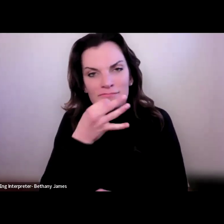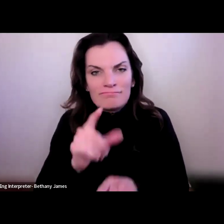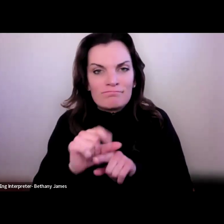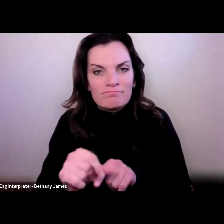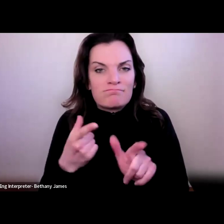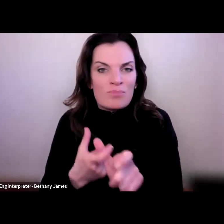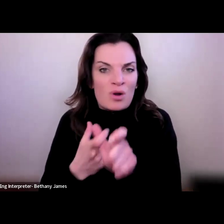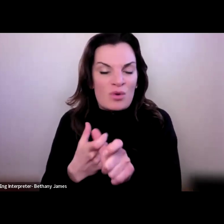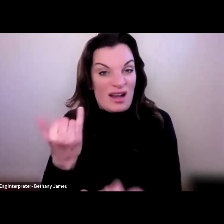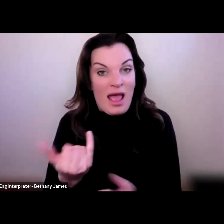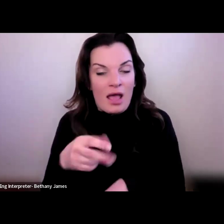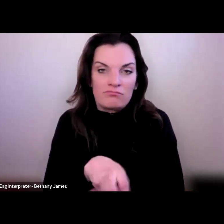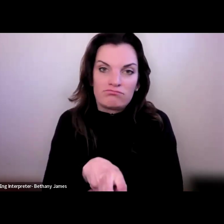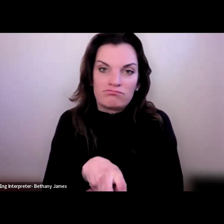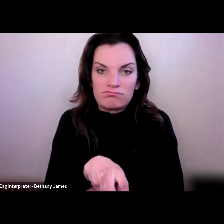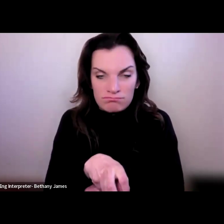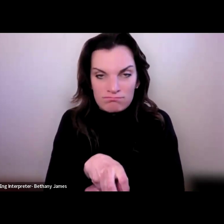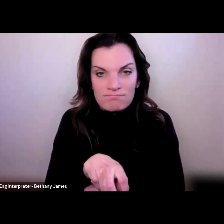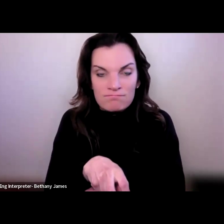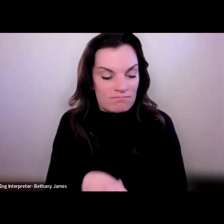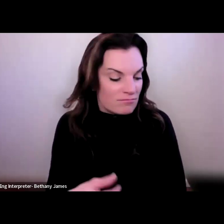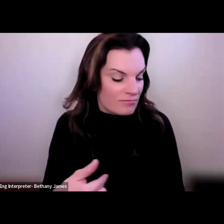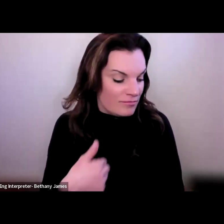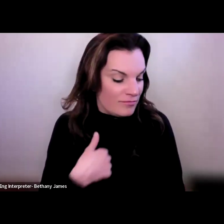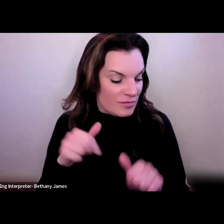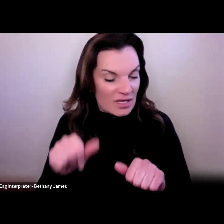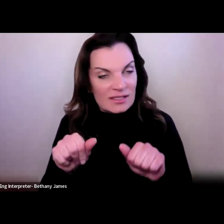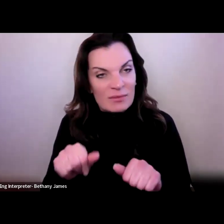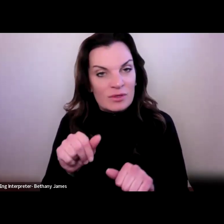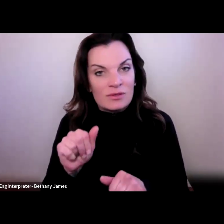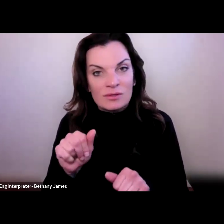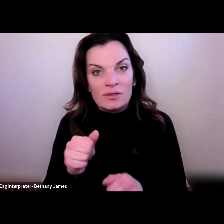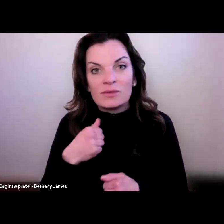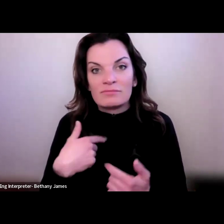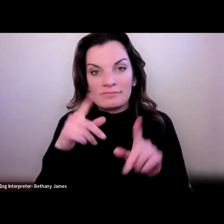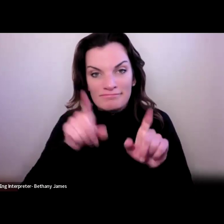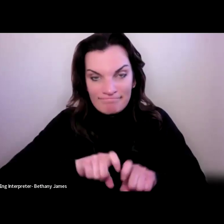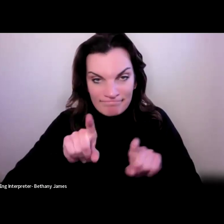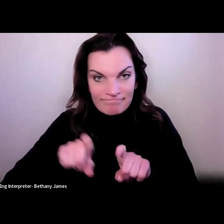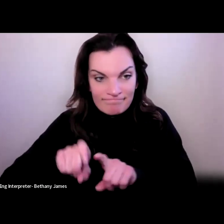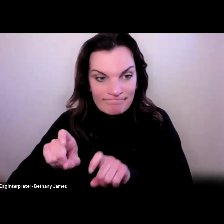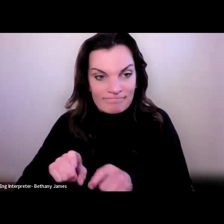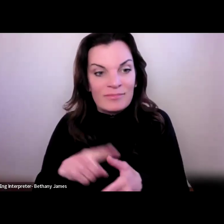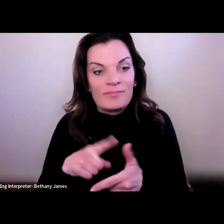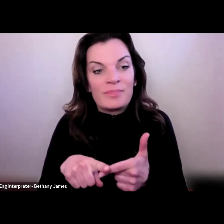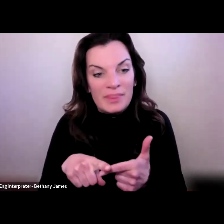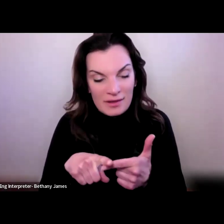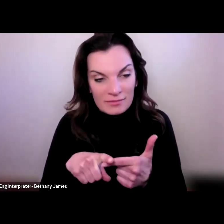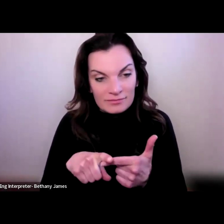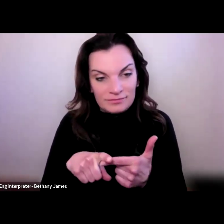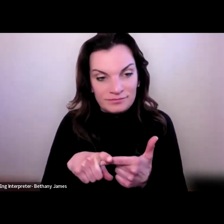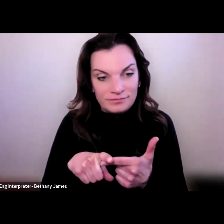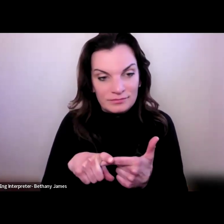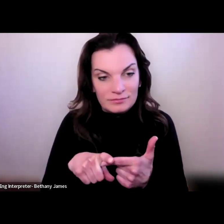to leave the couch. So I was able to go and get some testing done. And then it was